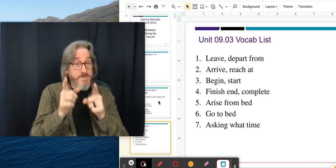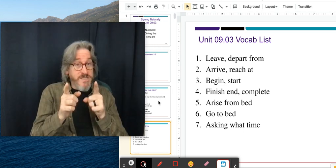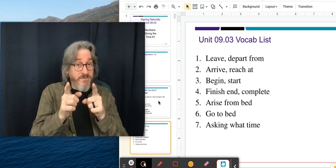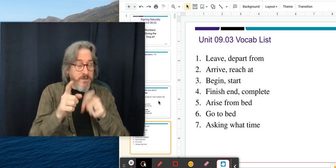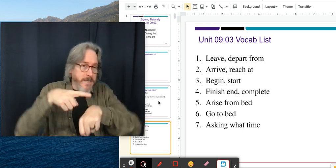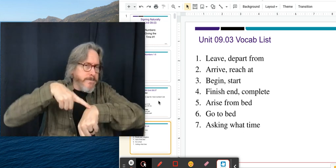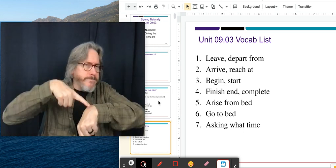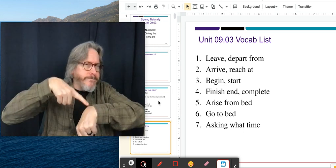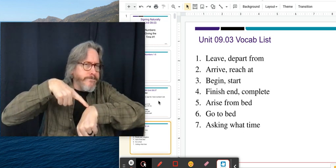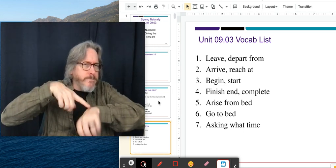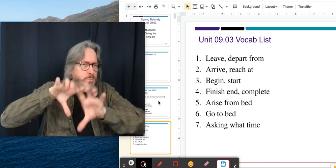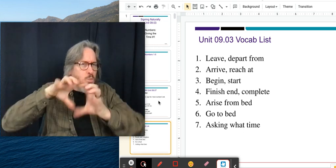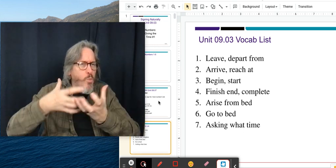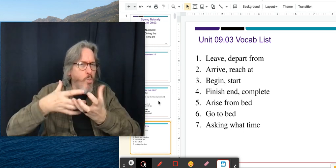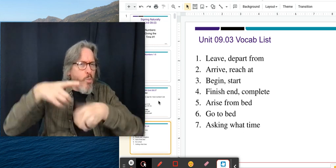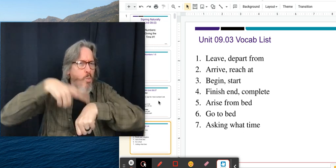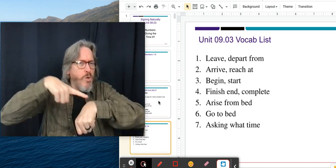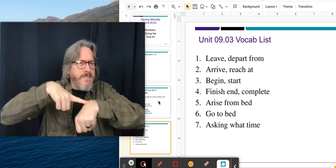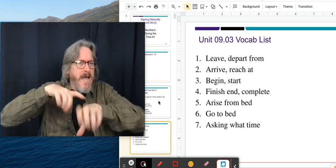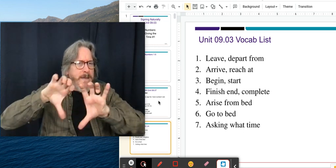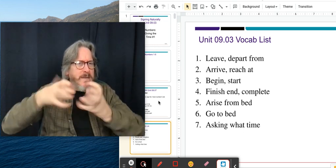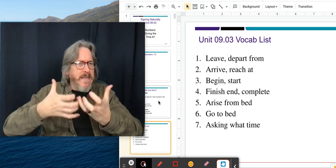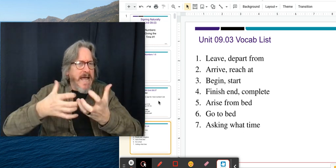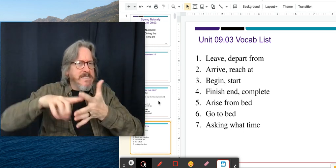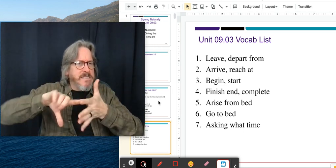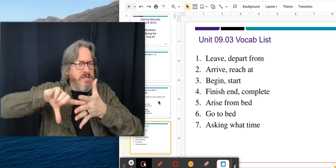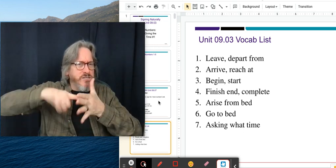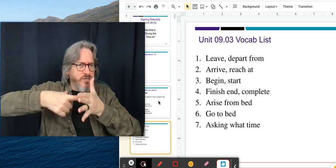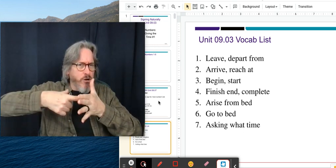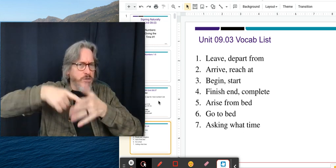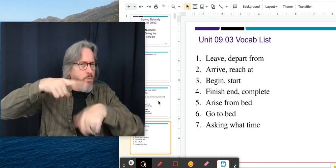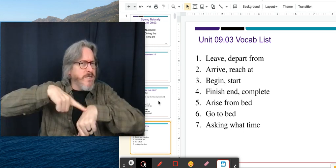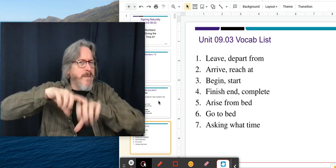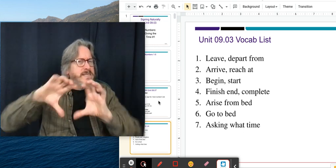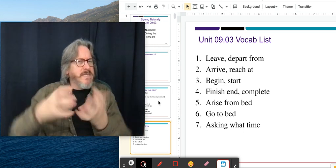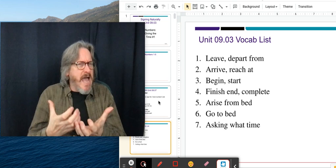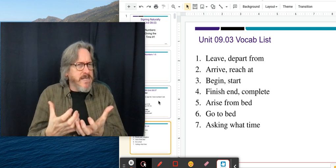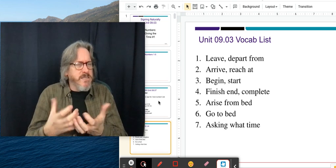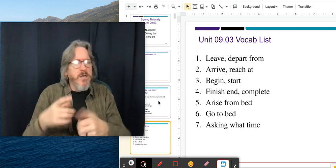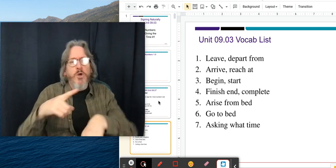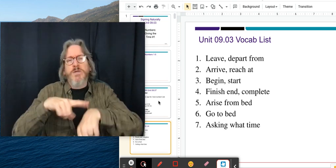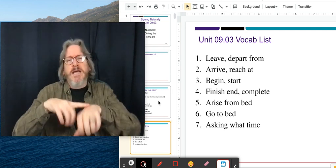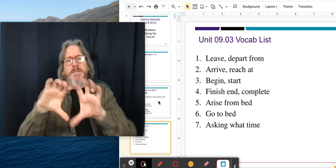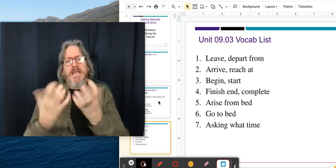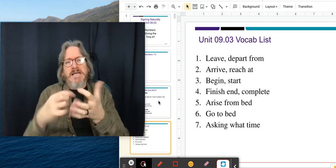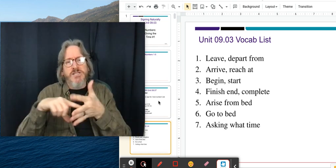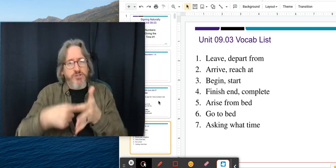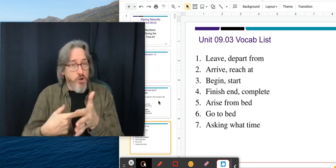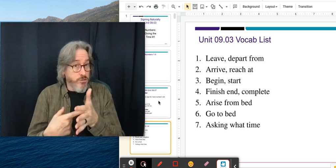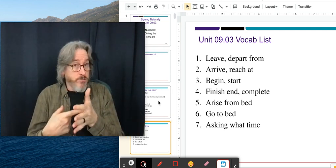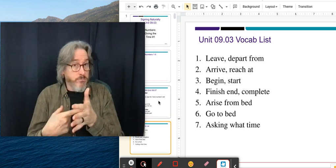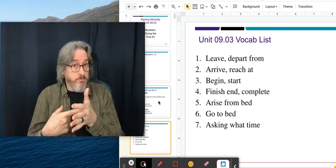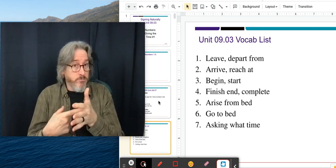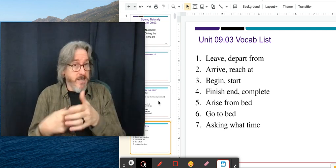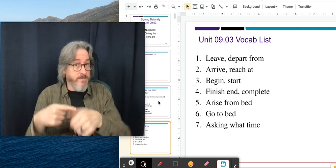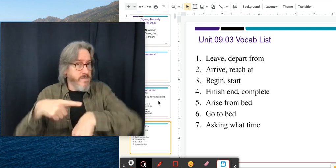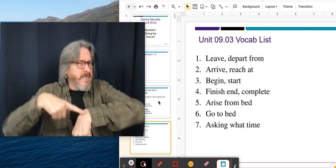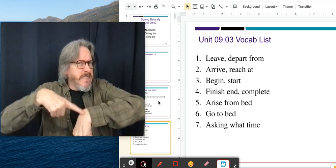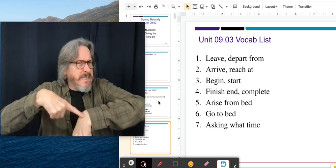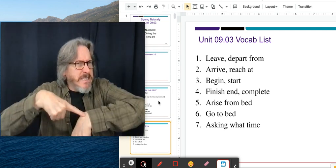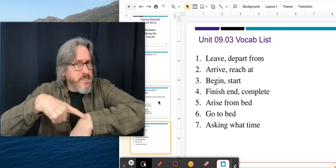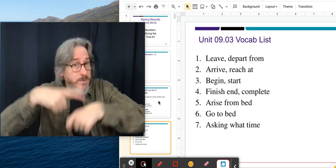But more specifically, what time class start? What time is class? What time class start?